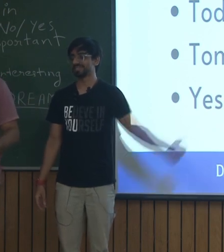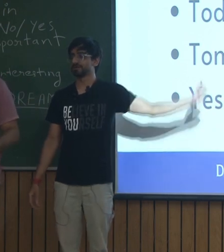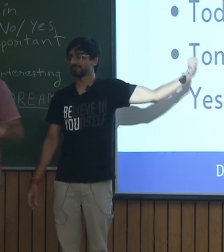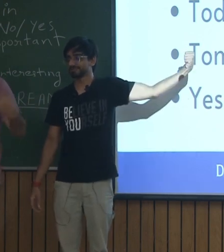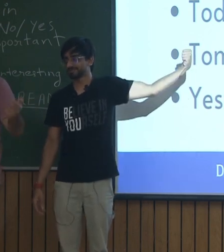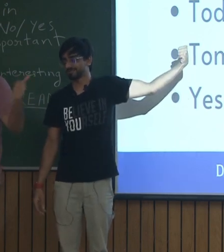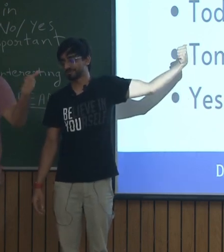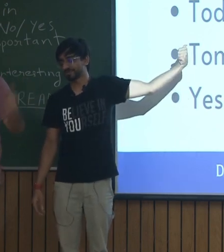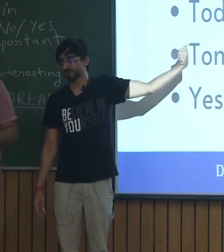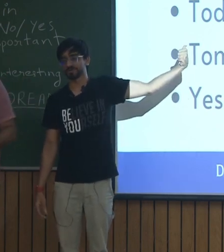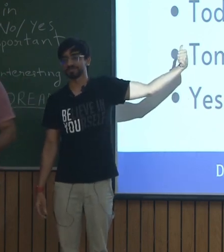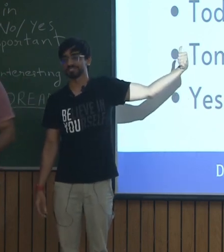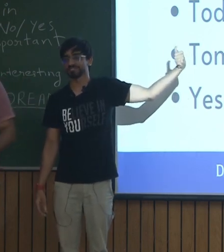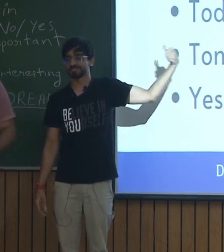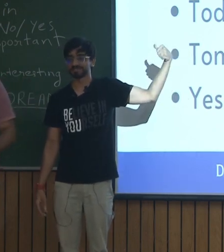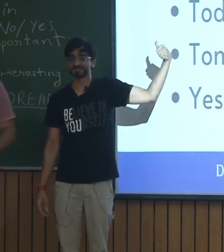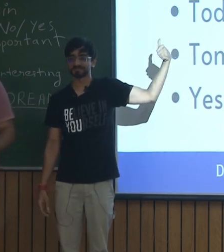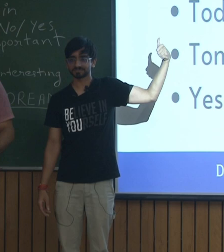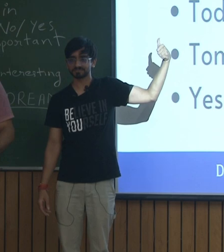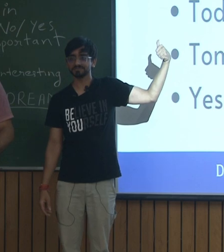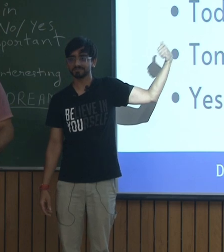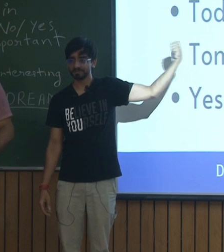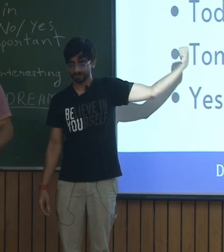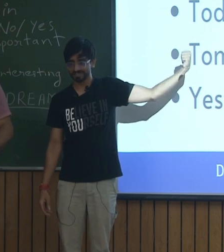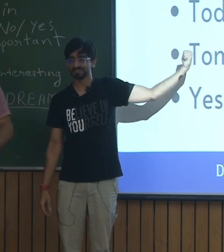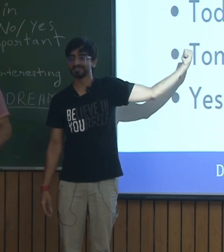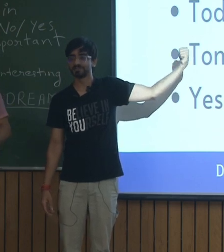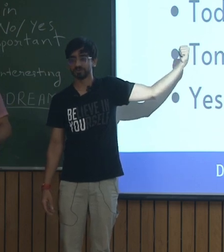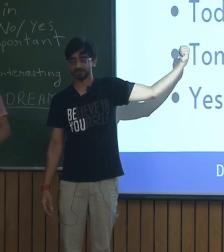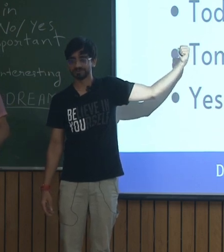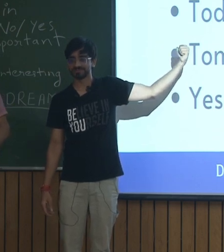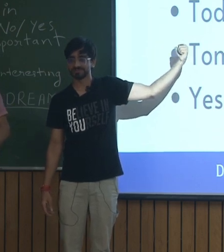Any doubt? Today, tomorrow, yesterday. Today, tomorrow.